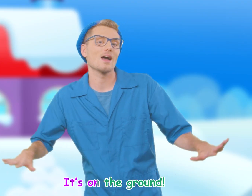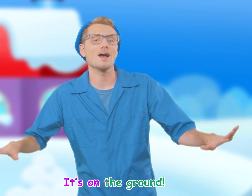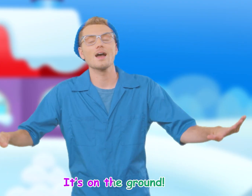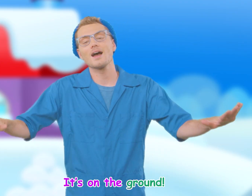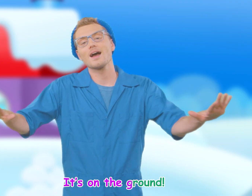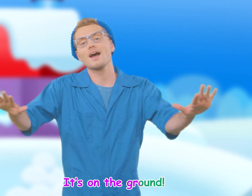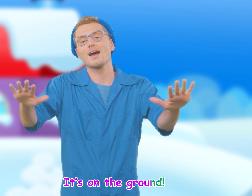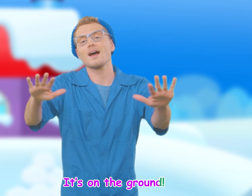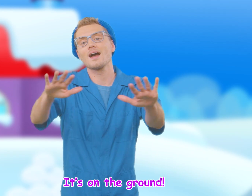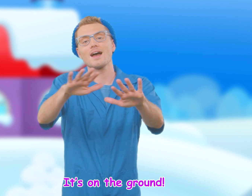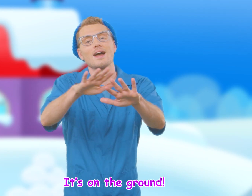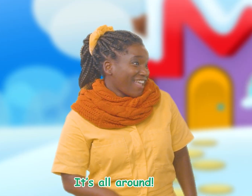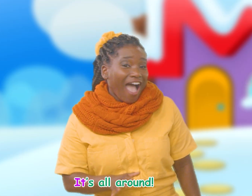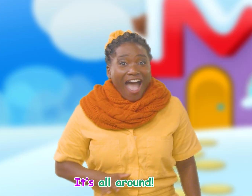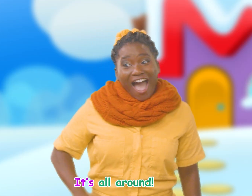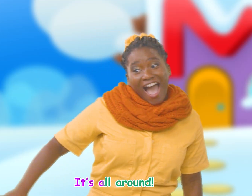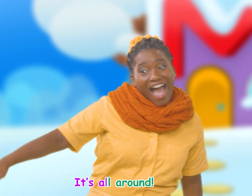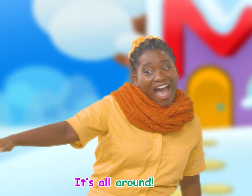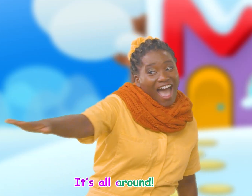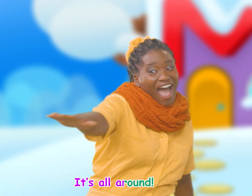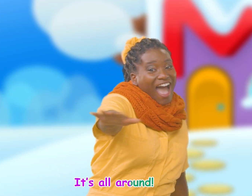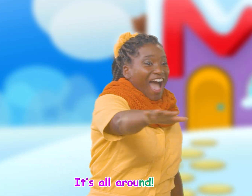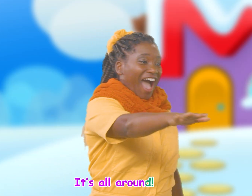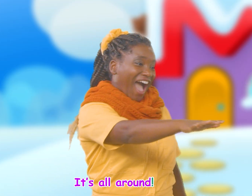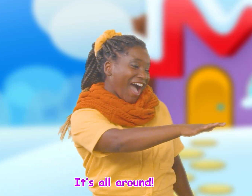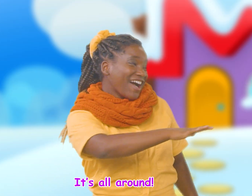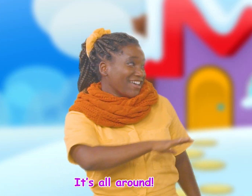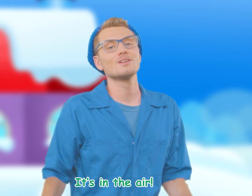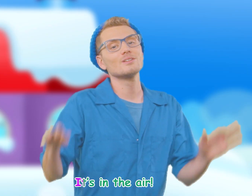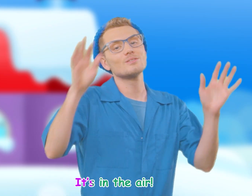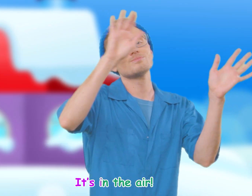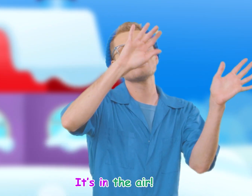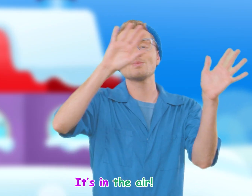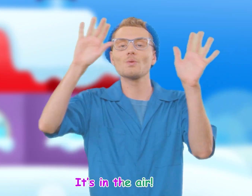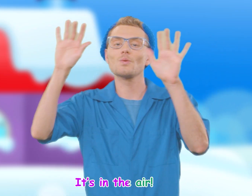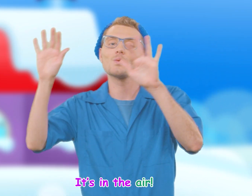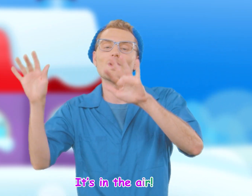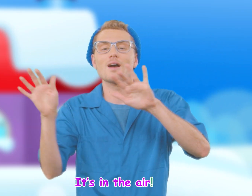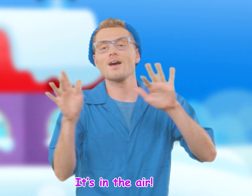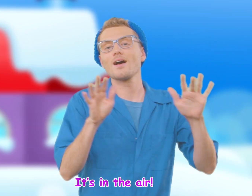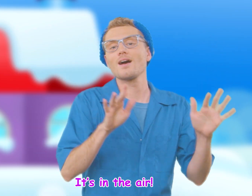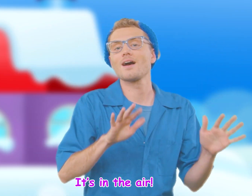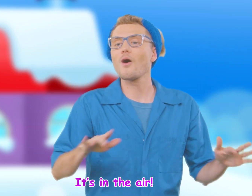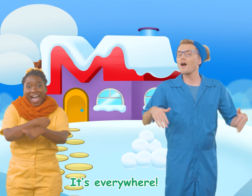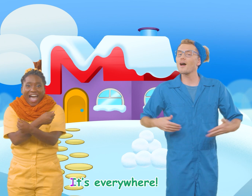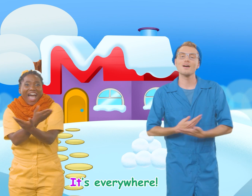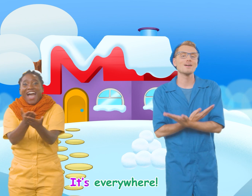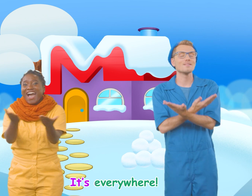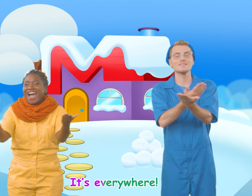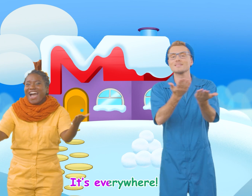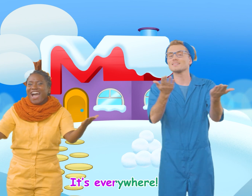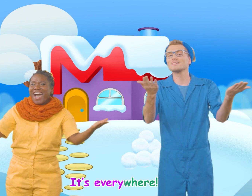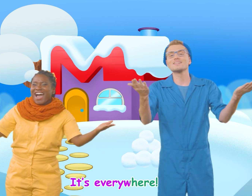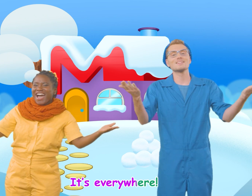On the ground, it's all around, it's in the air, it's everywhere.